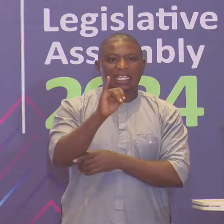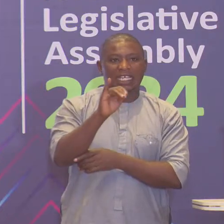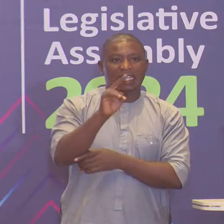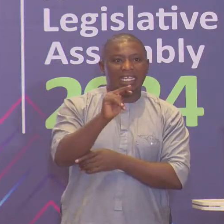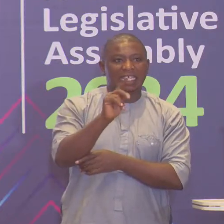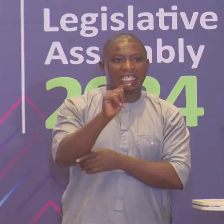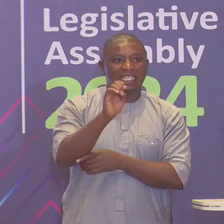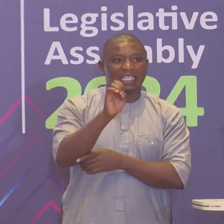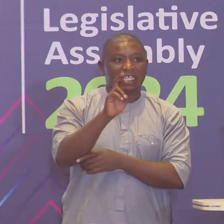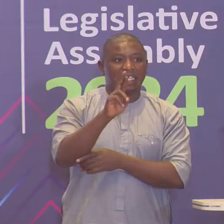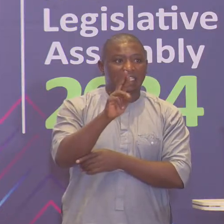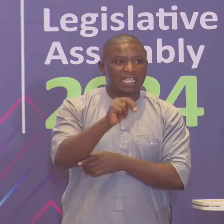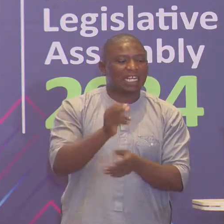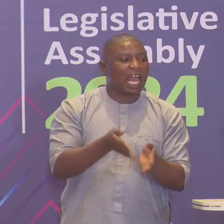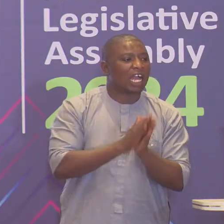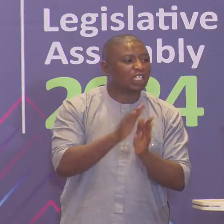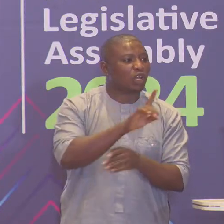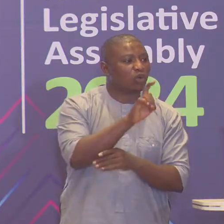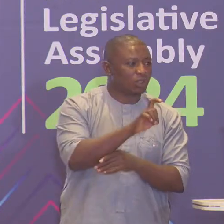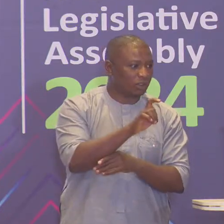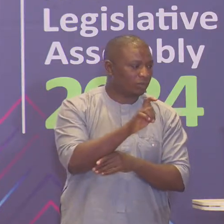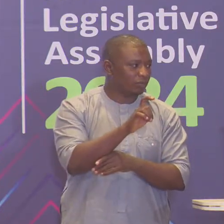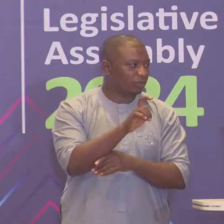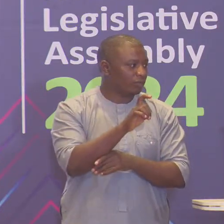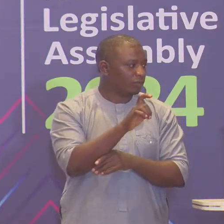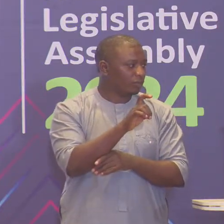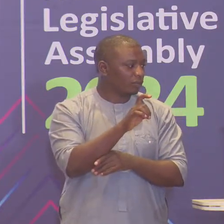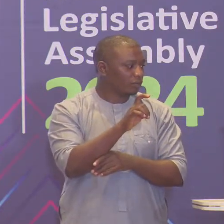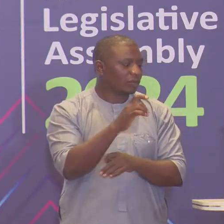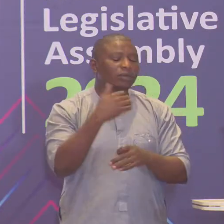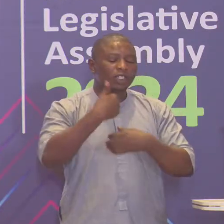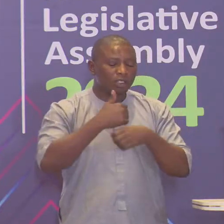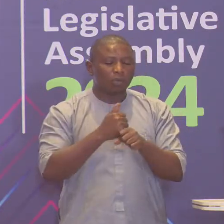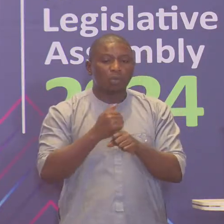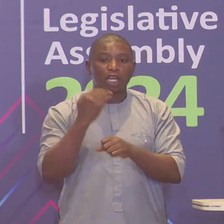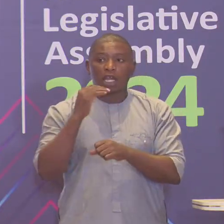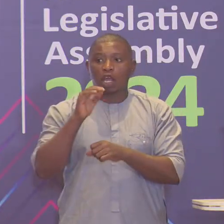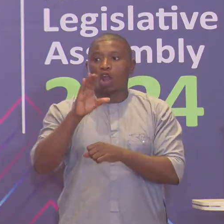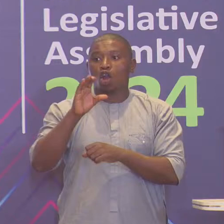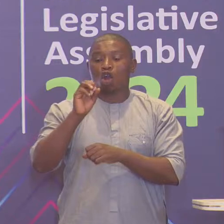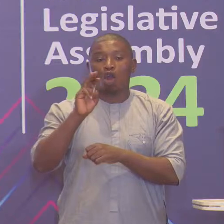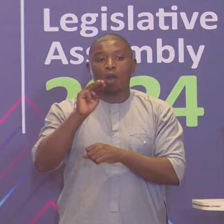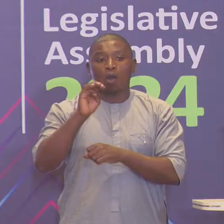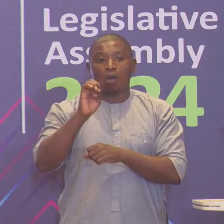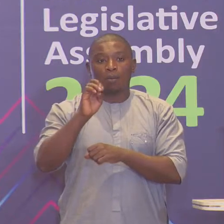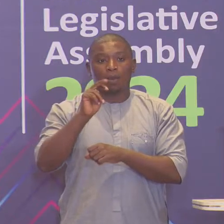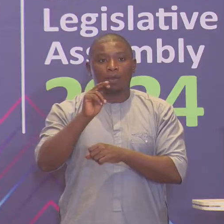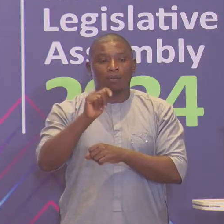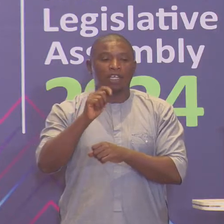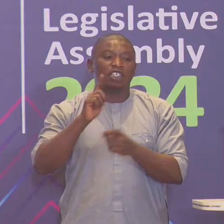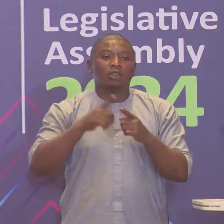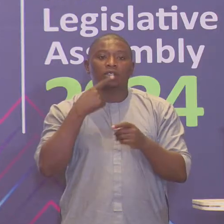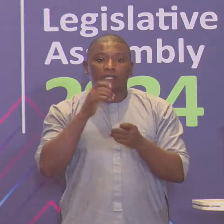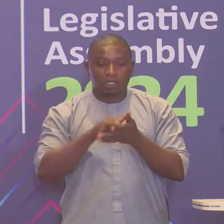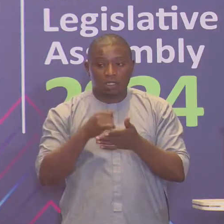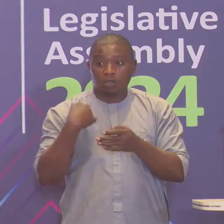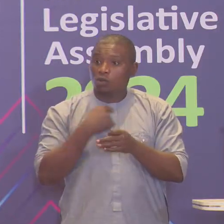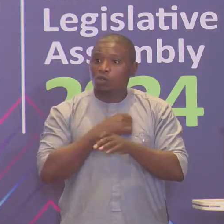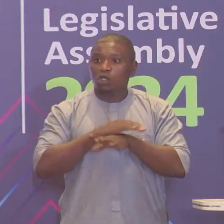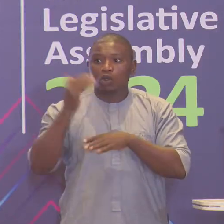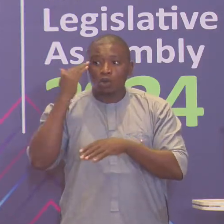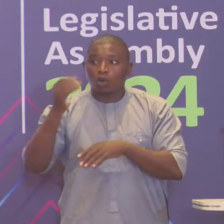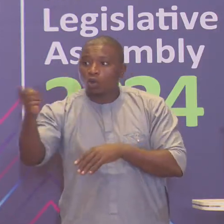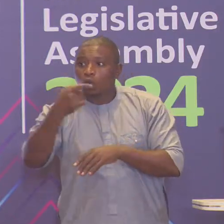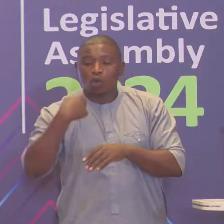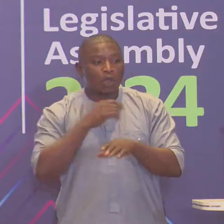a question, in fact, not a question, made a comment to say that we didn't know you, we didn't trust you, we thought